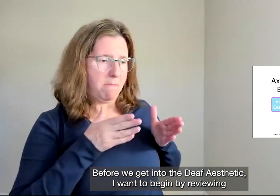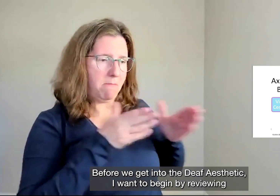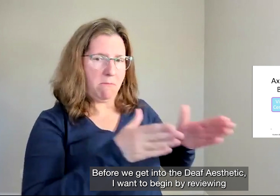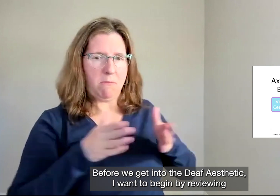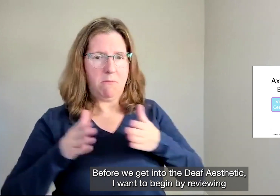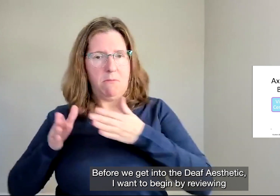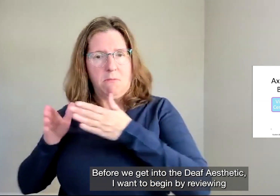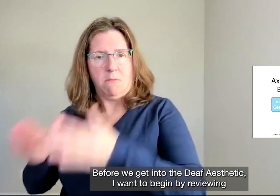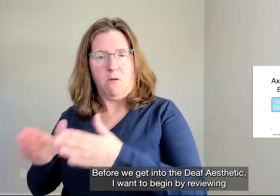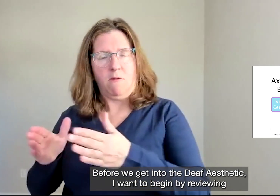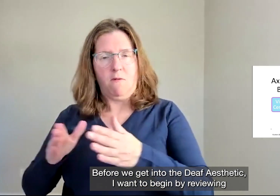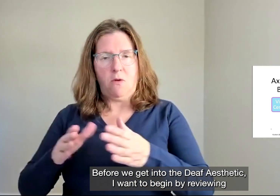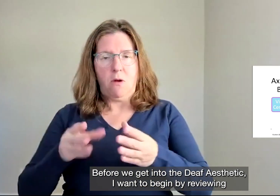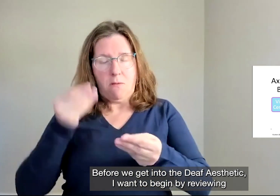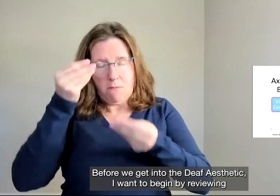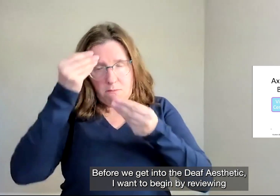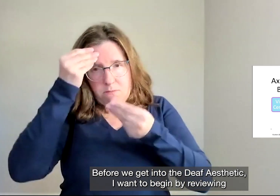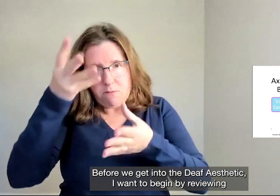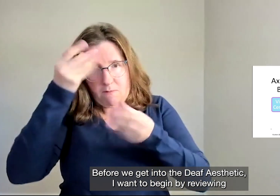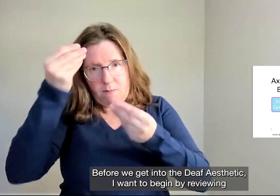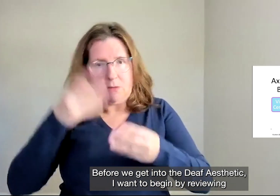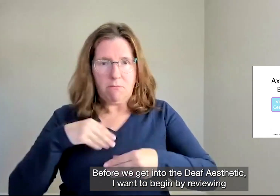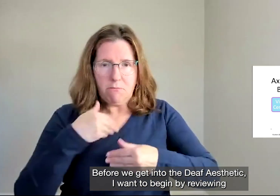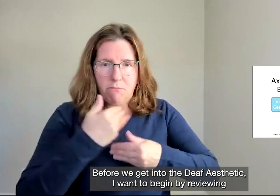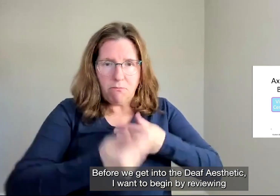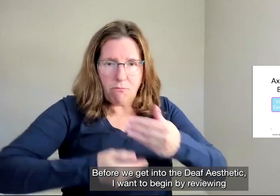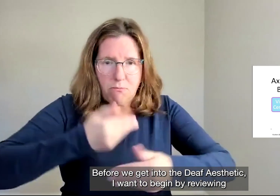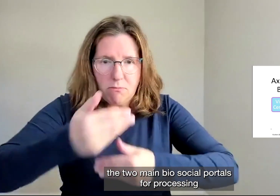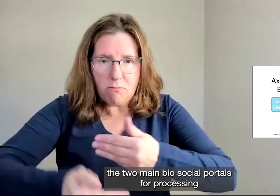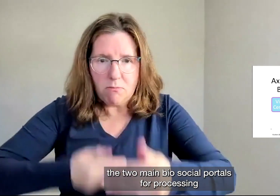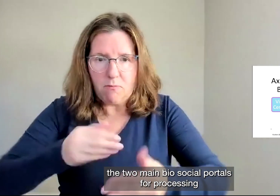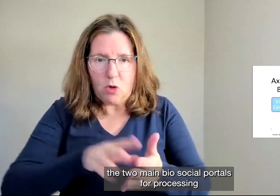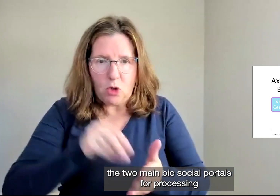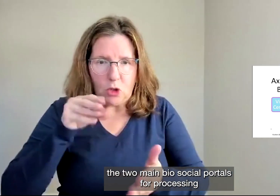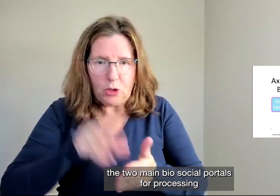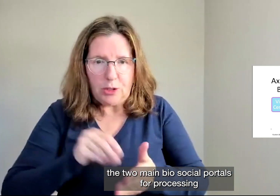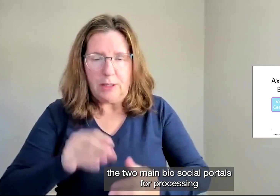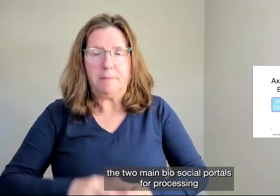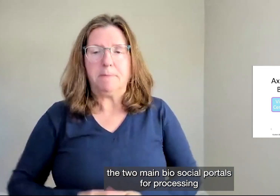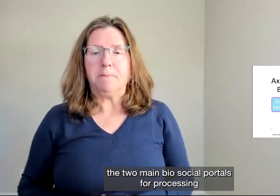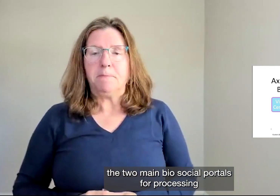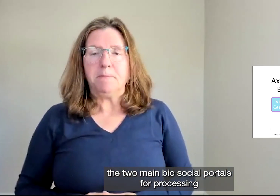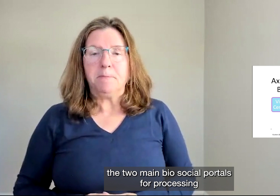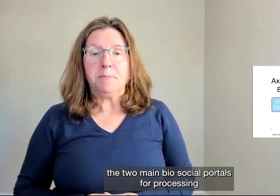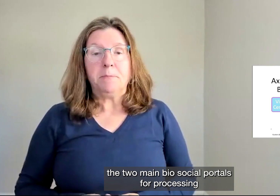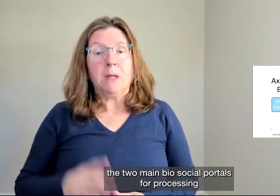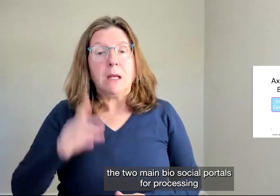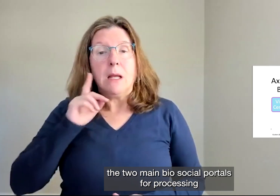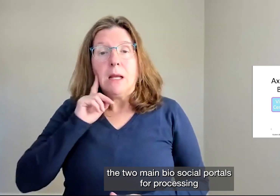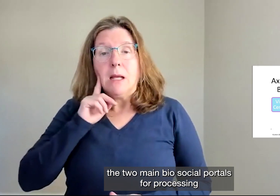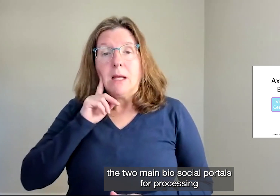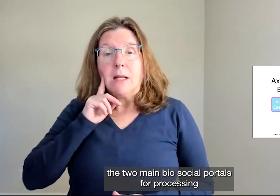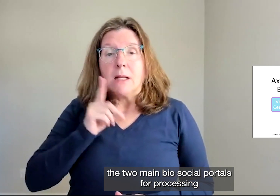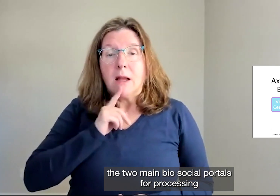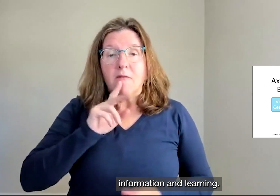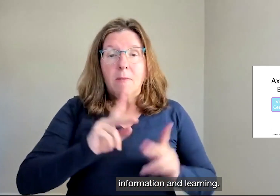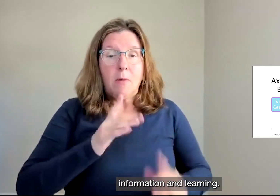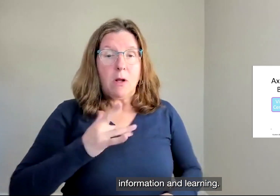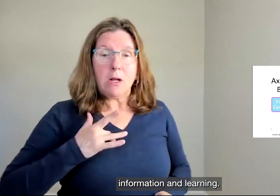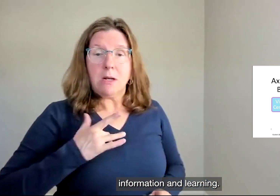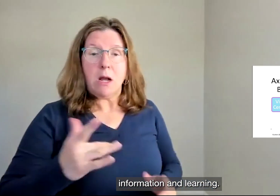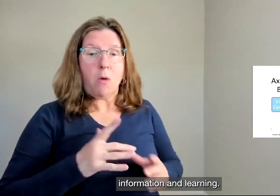Before we get into the deaf aesthetic, I want to begin by reviewing the two main biosocial portals for